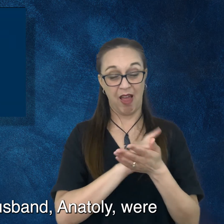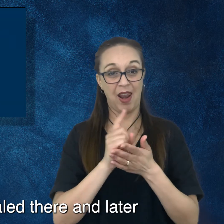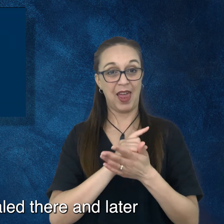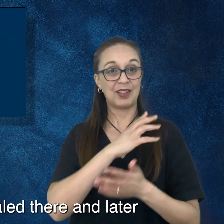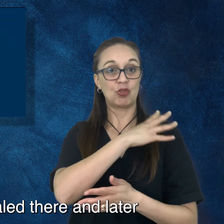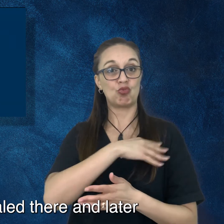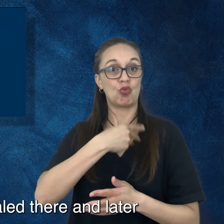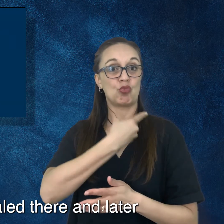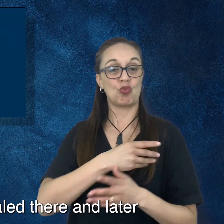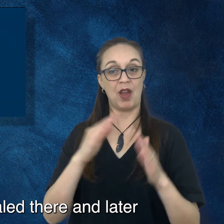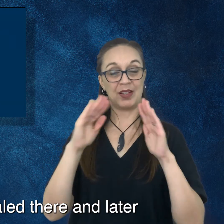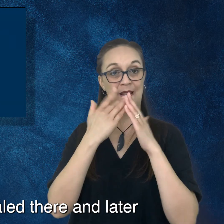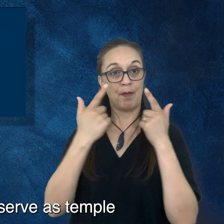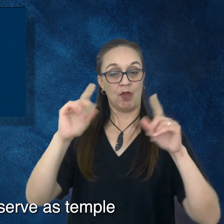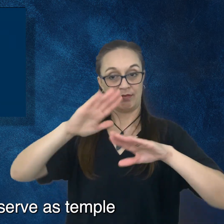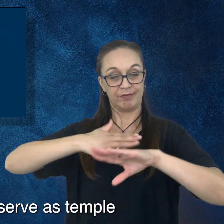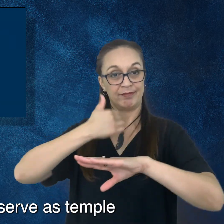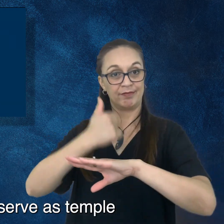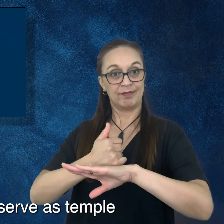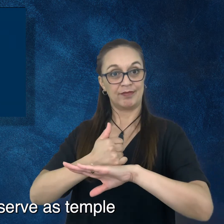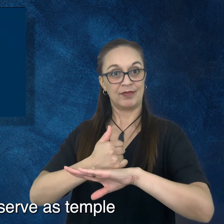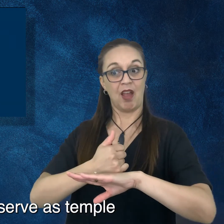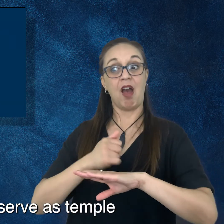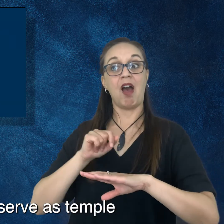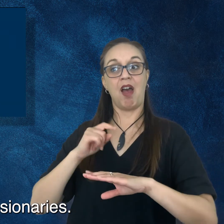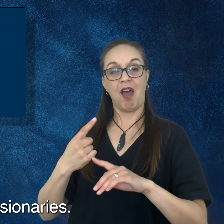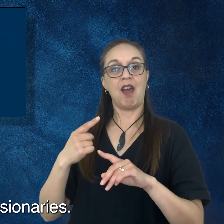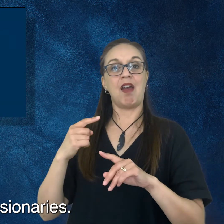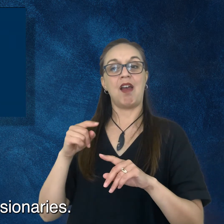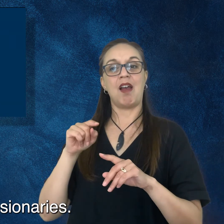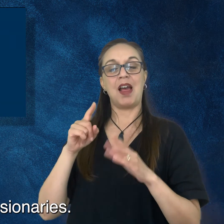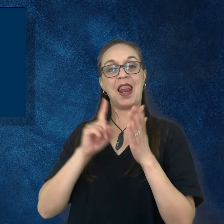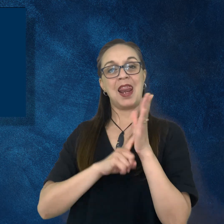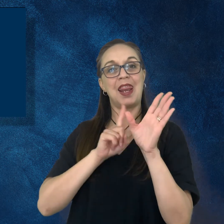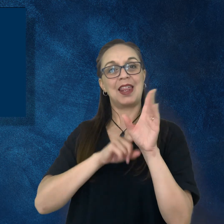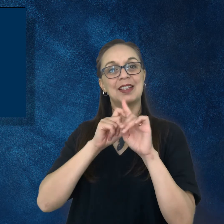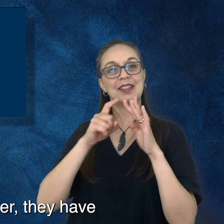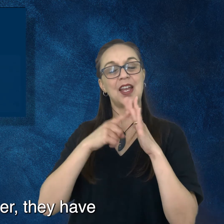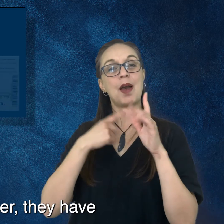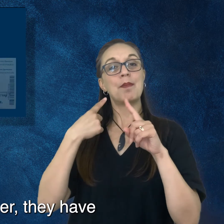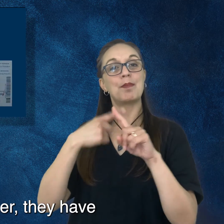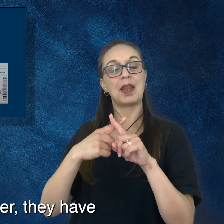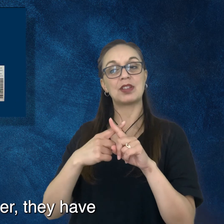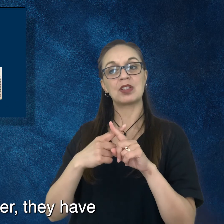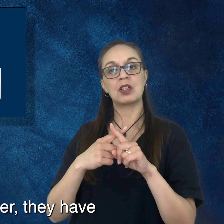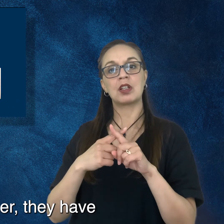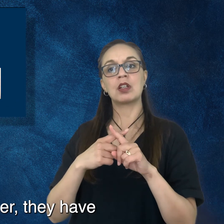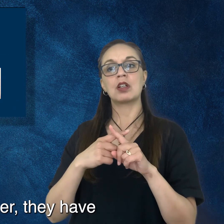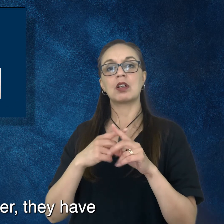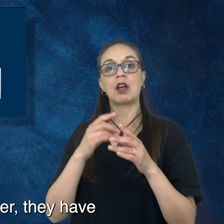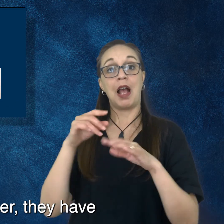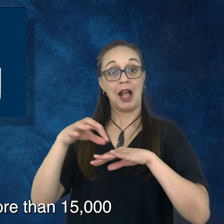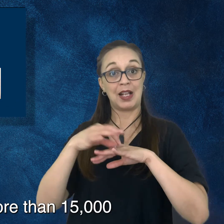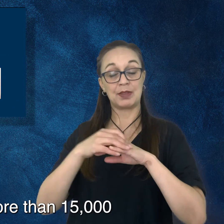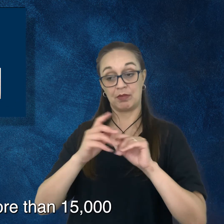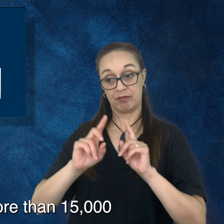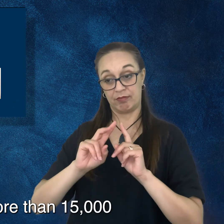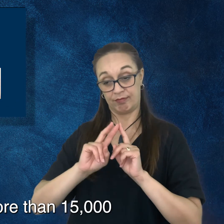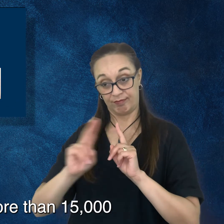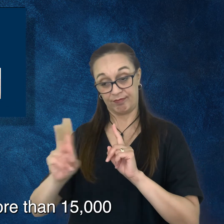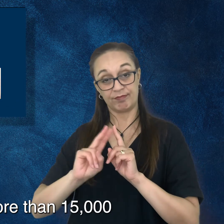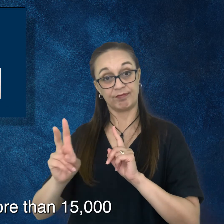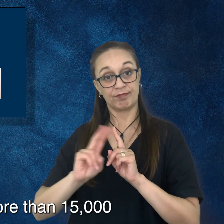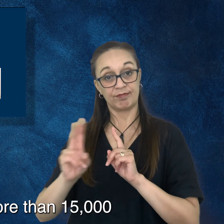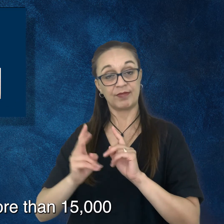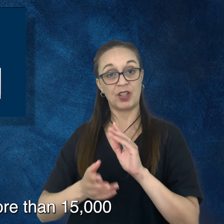Anatoly, were eternally sealed there and later called to serve as temple missionaries. Together, they have found more than